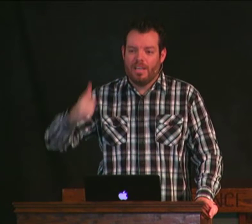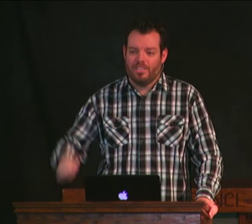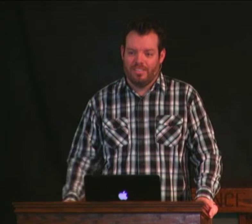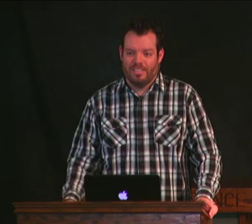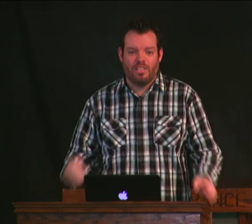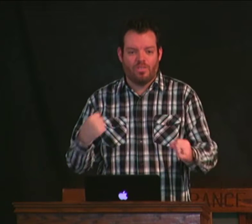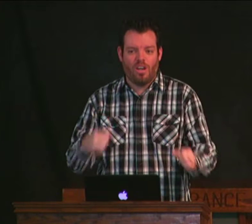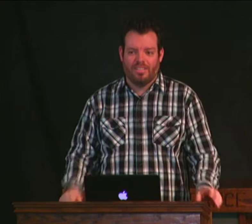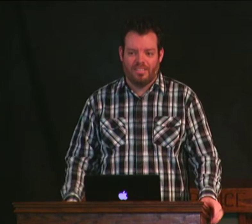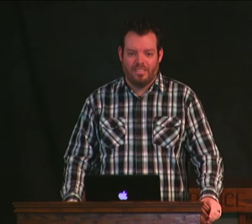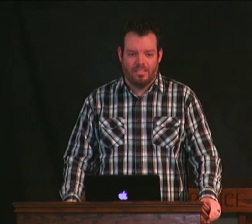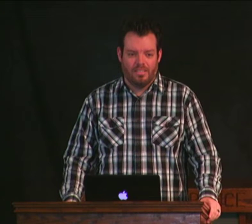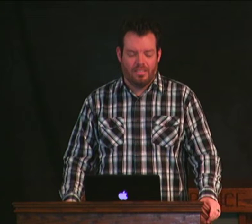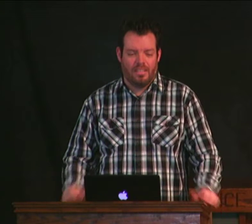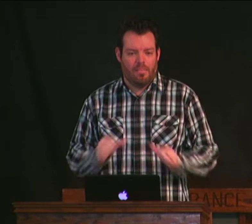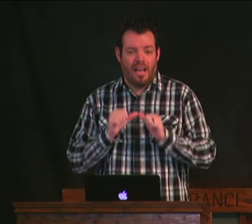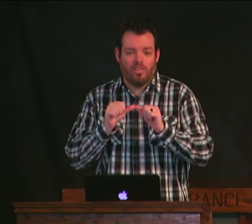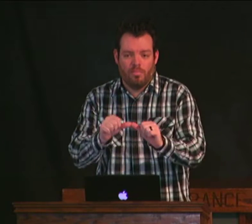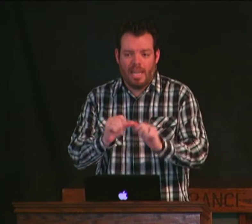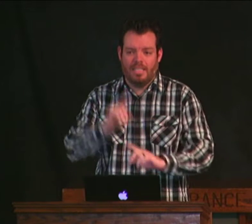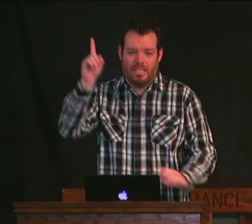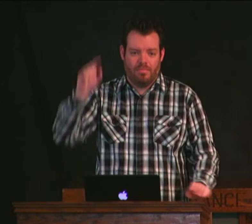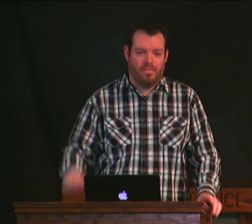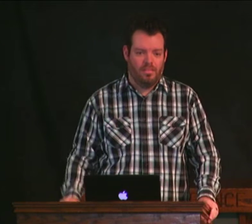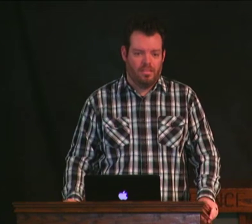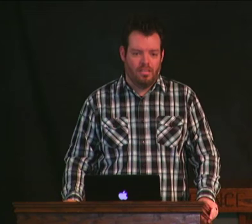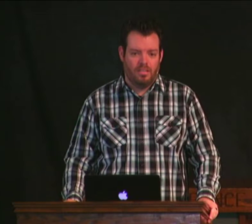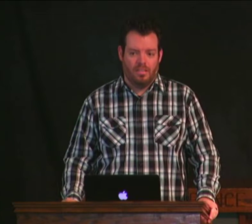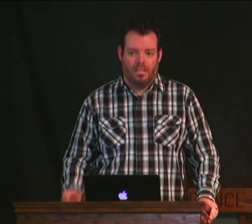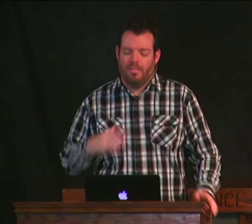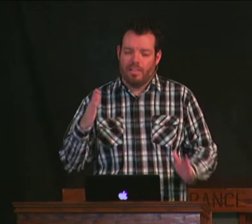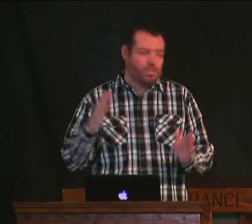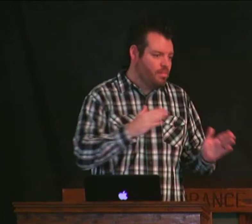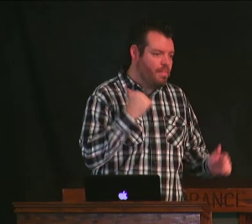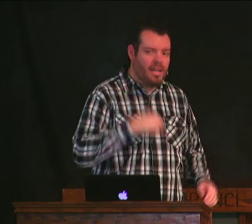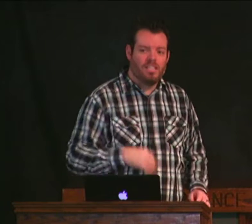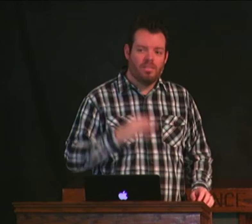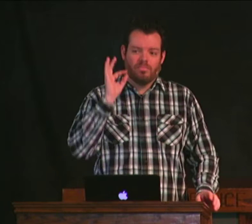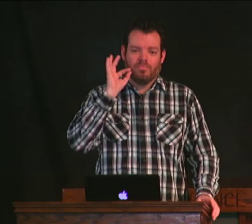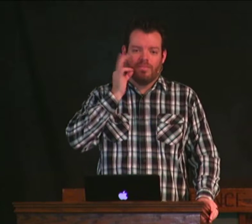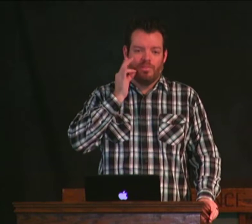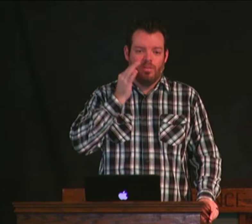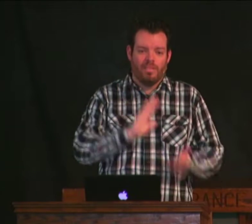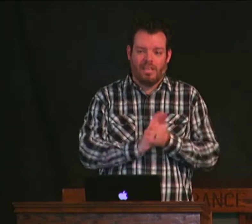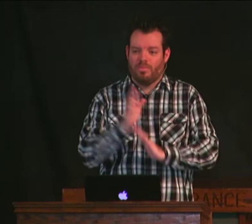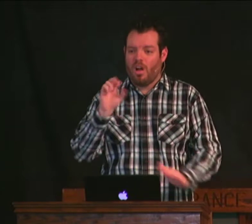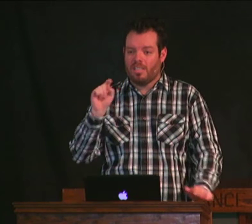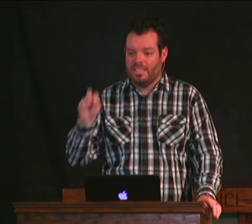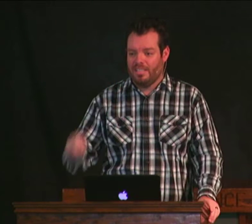better. It's stronger. But I have to remain in him. If I turn my back on him, my fruit becomes rotten.